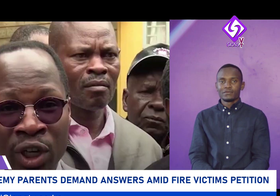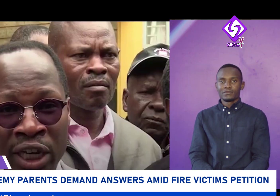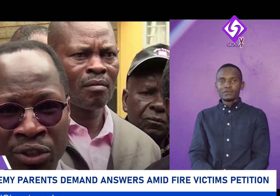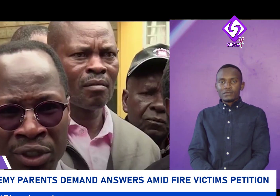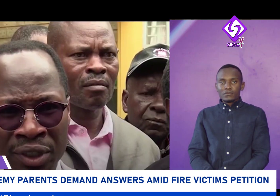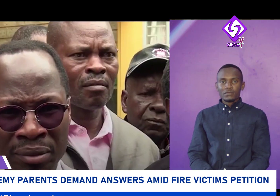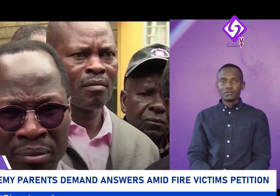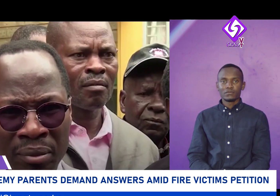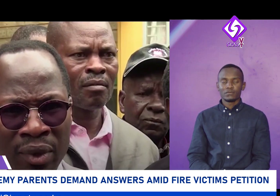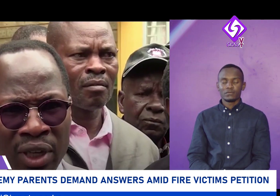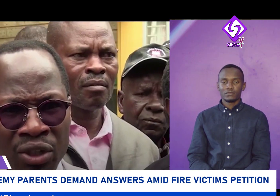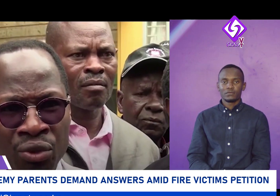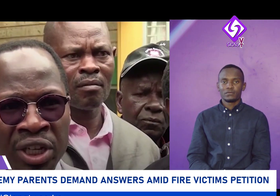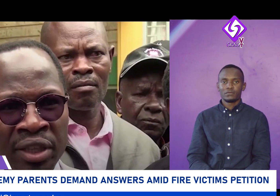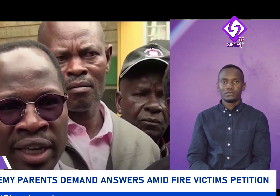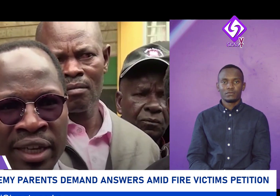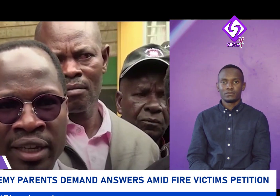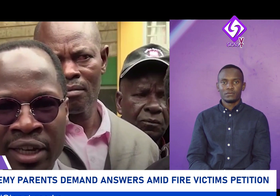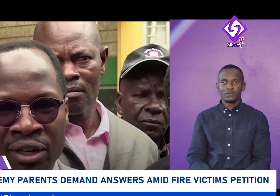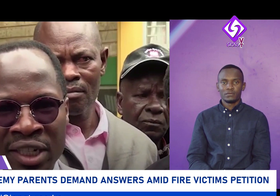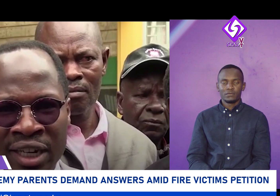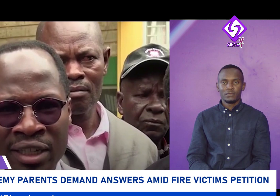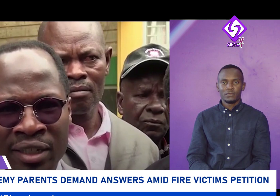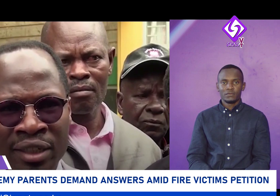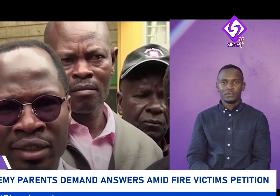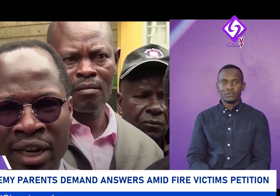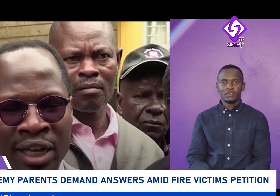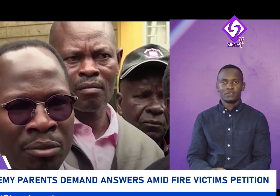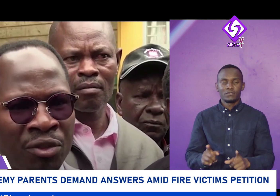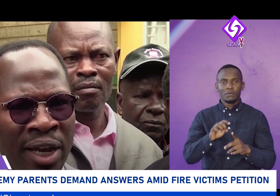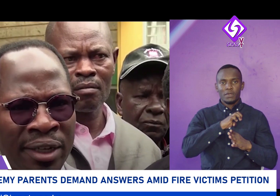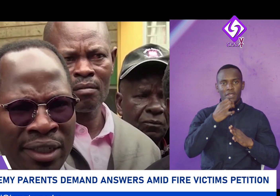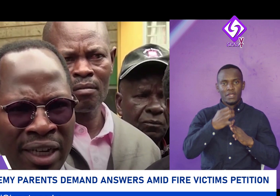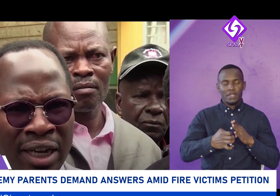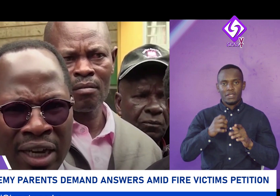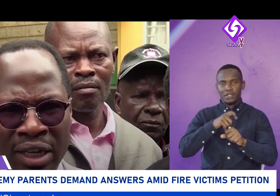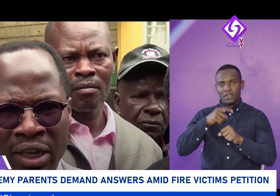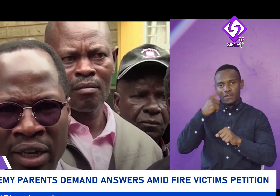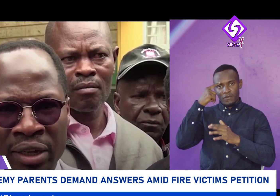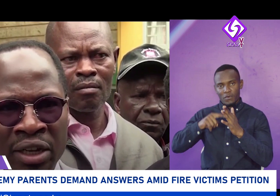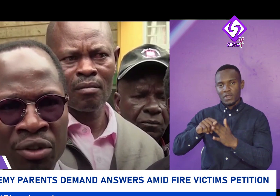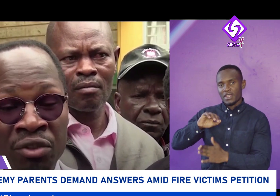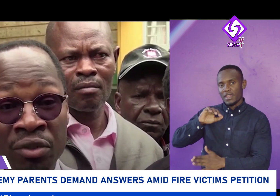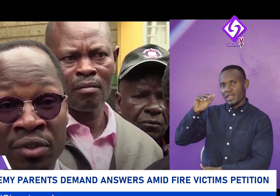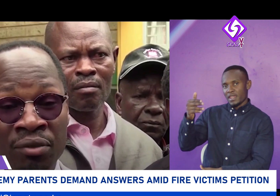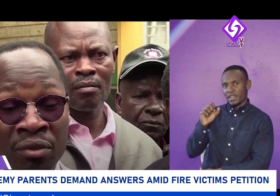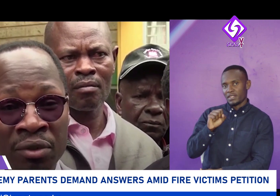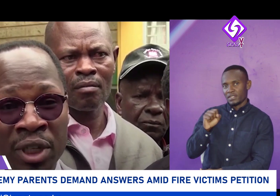Were cut short during the Endarasha Hillside Academy fire on the 5th of